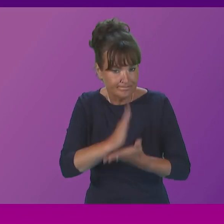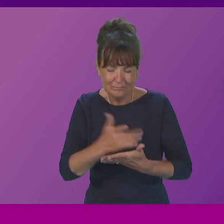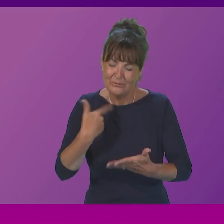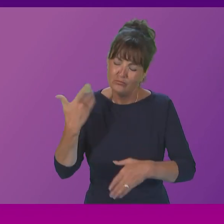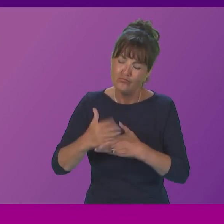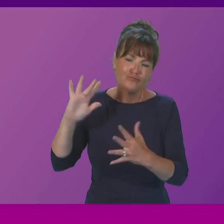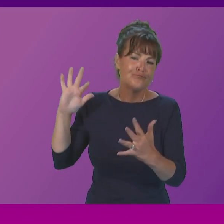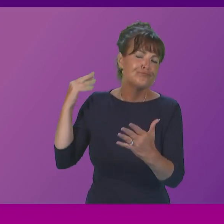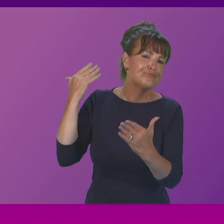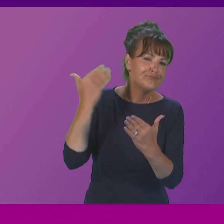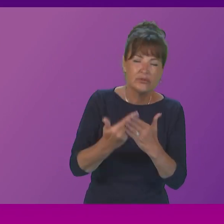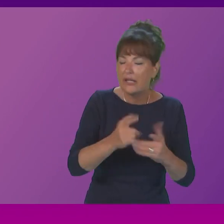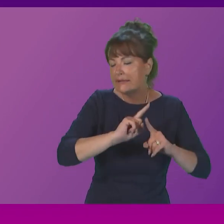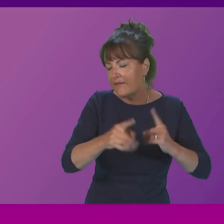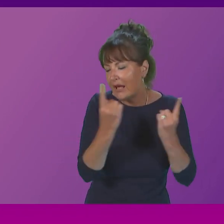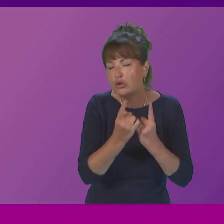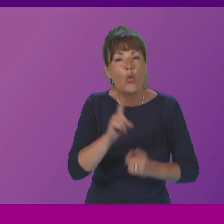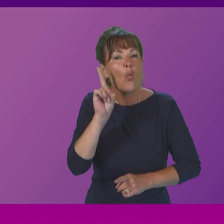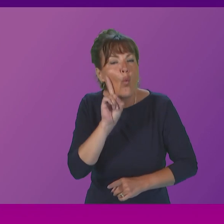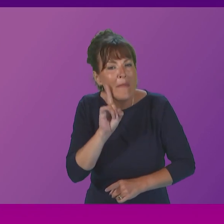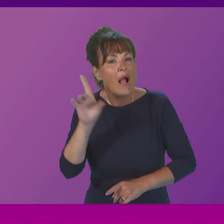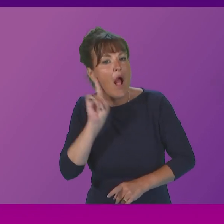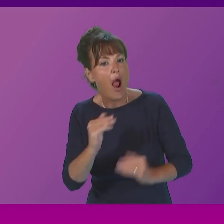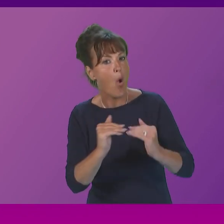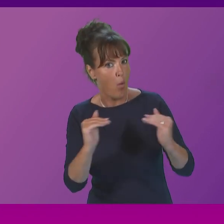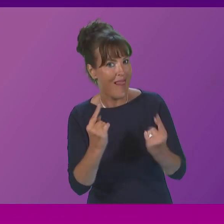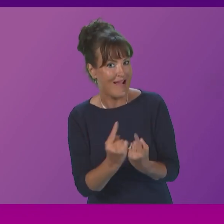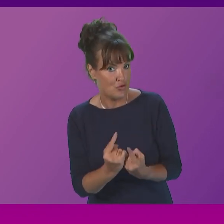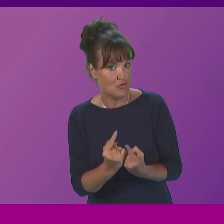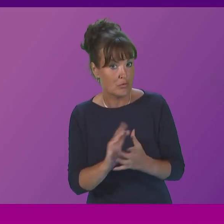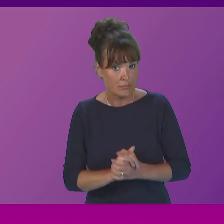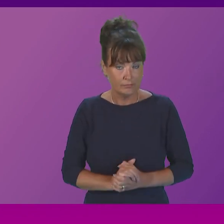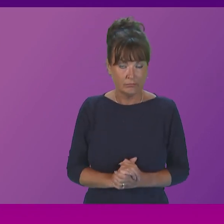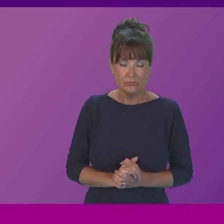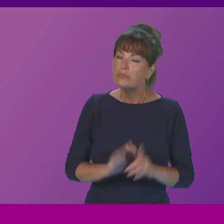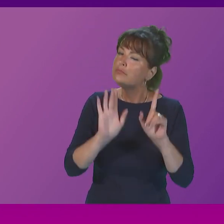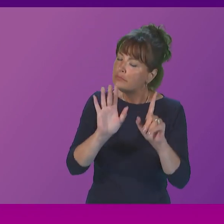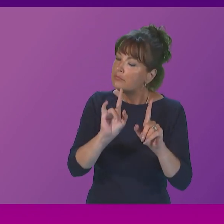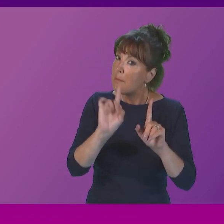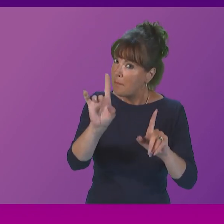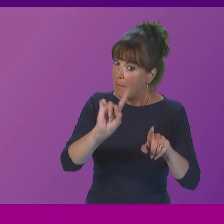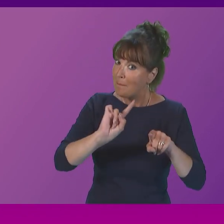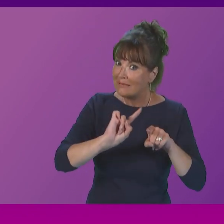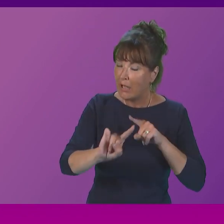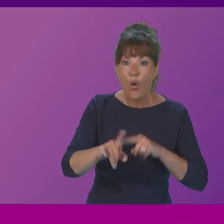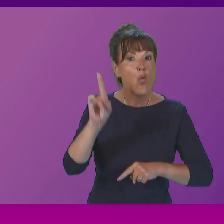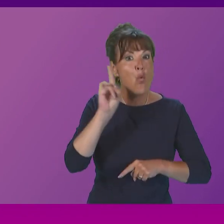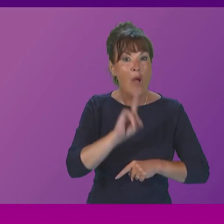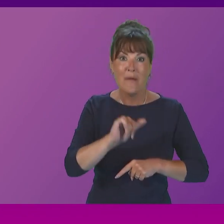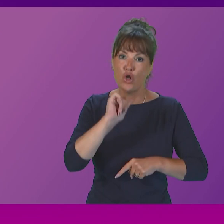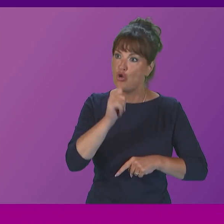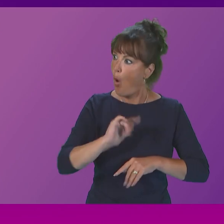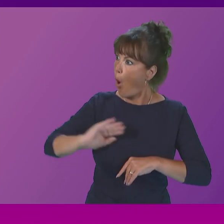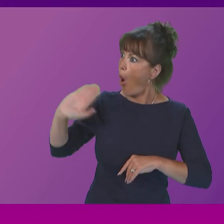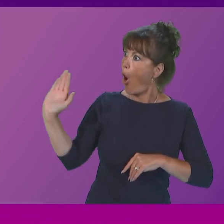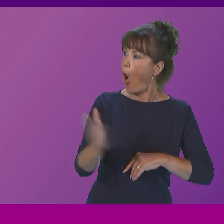long time on across issues around women and girls' equality, and particularly understanding that women are not a homogenous group, and that within